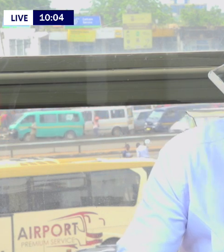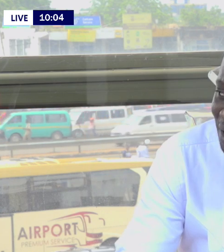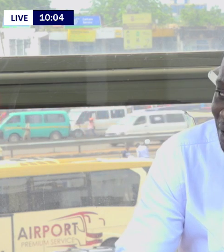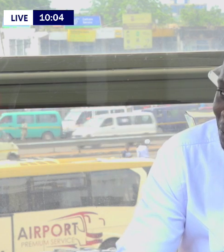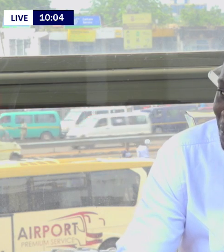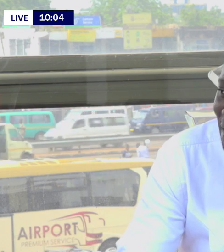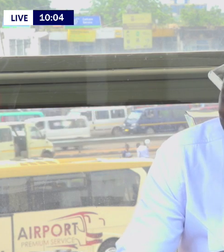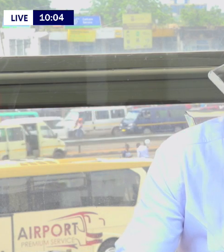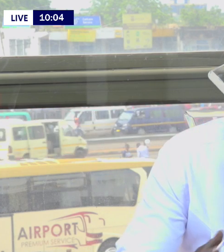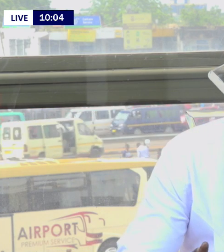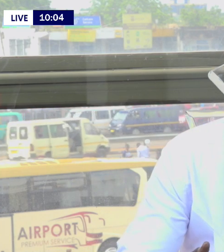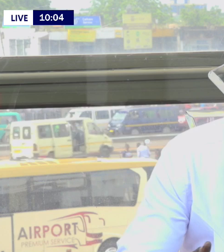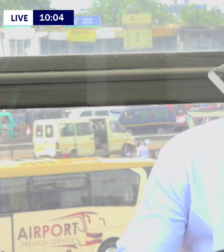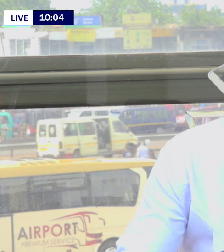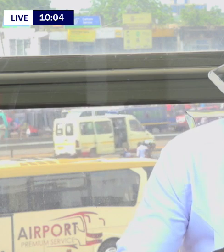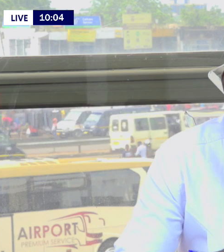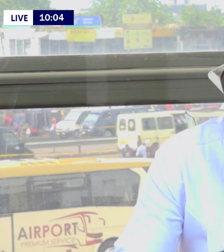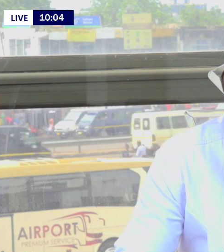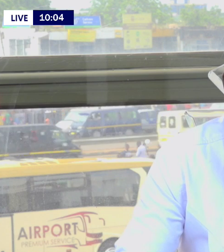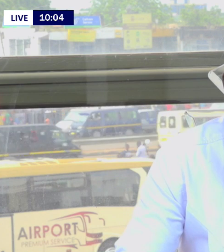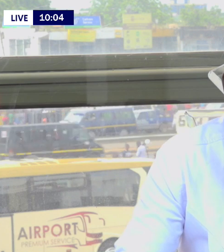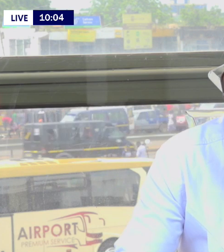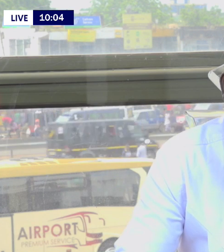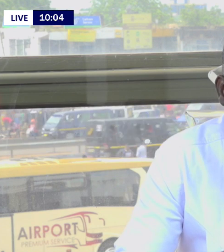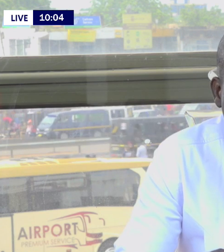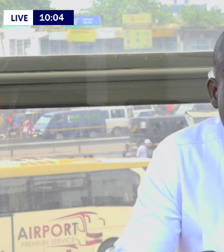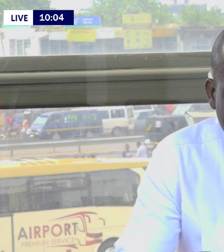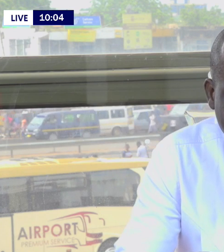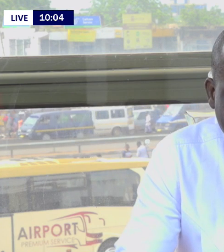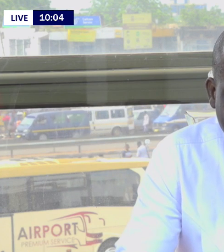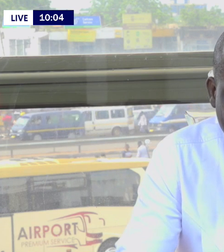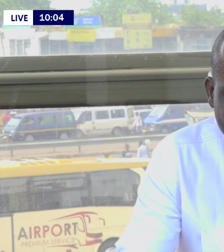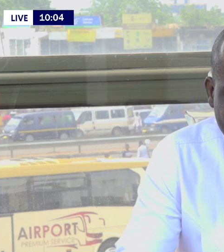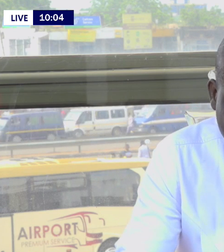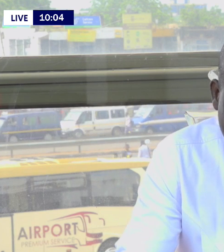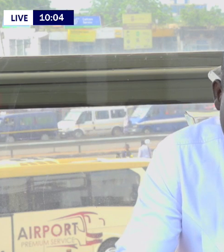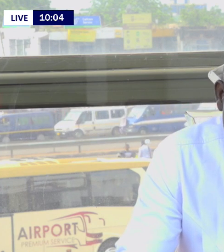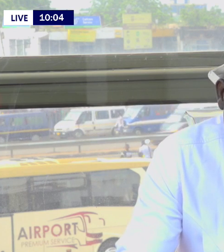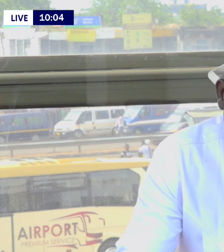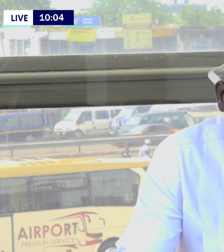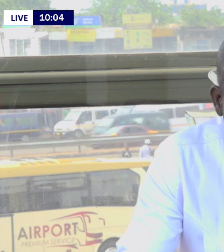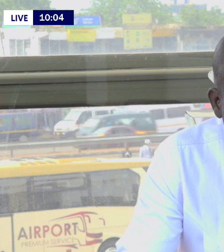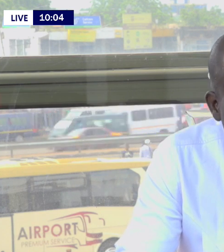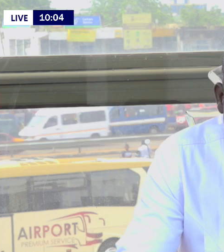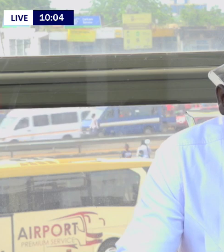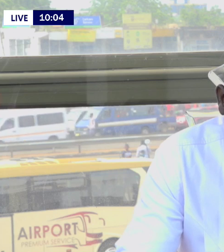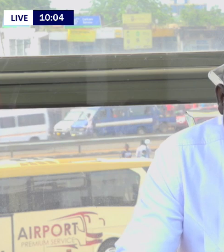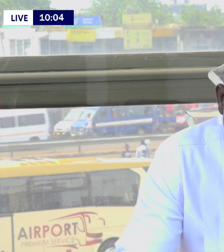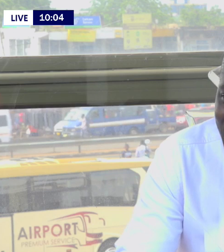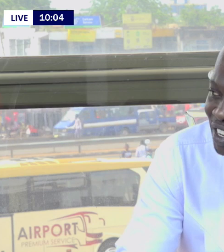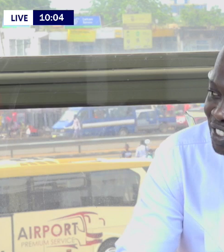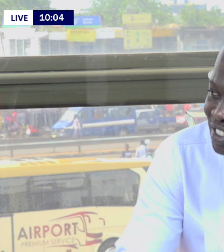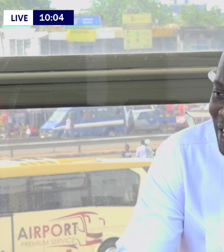net 2 and your my utahwe net 2 now tie o my FM a obenya sa information we nyina nti munko so